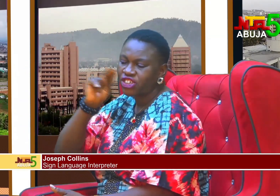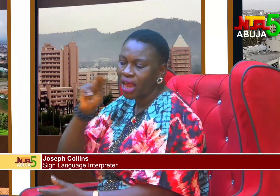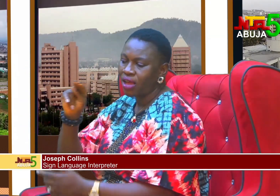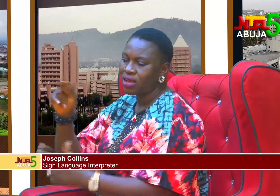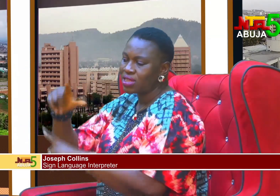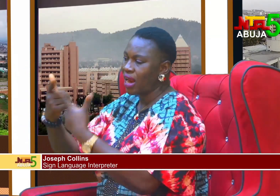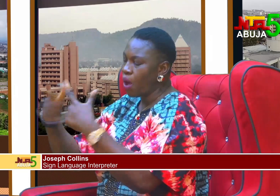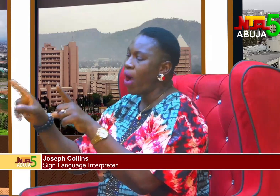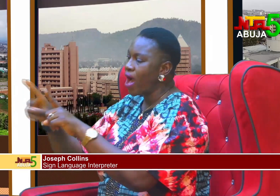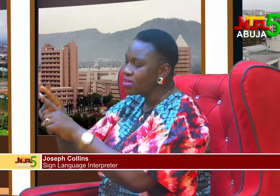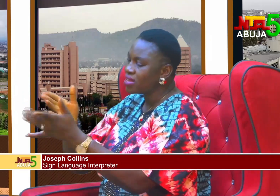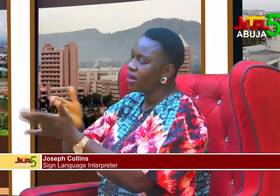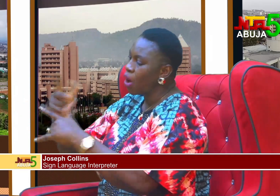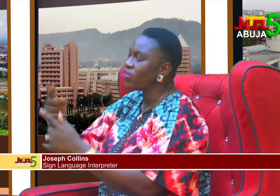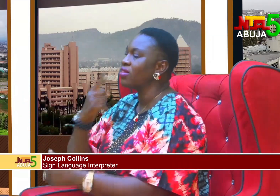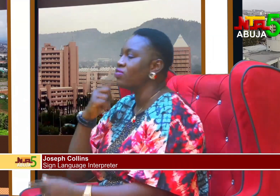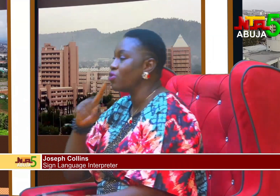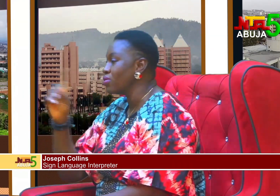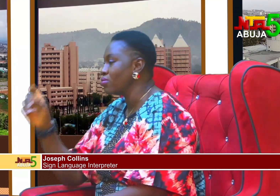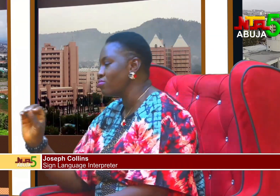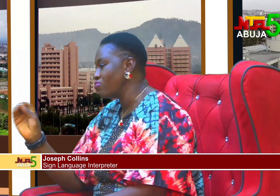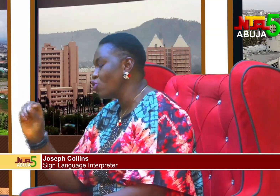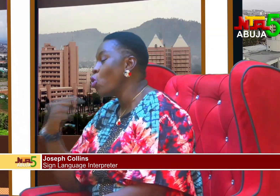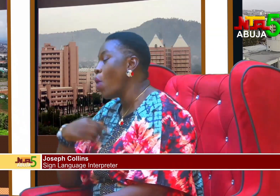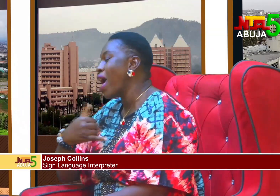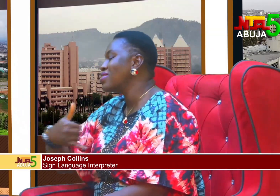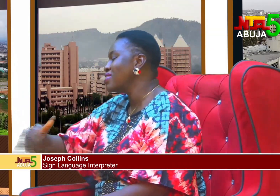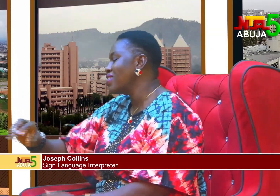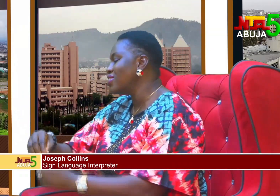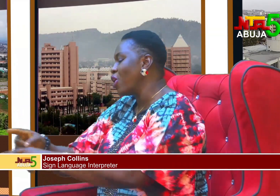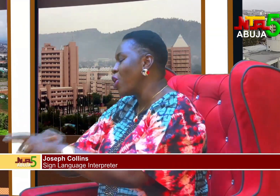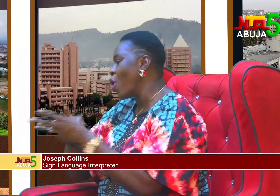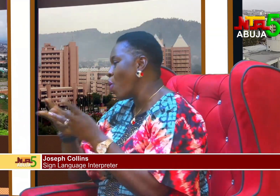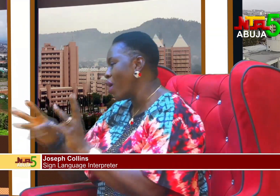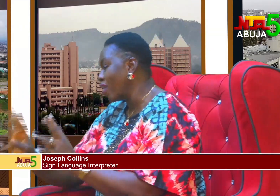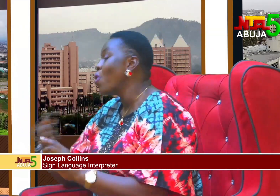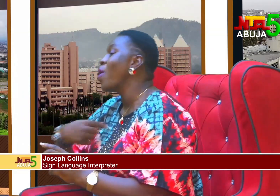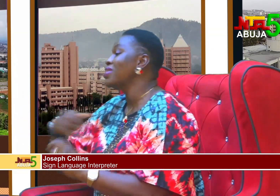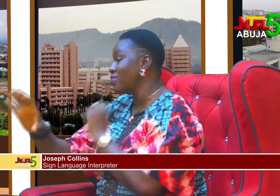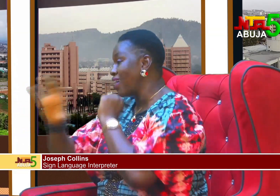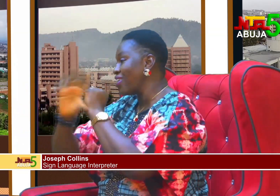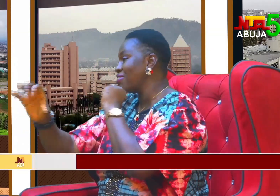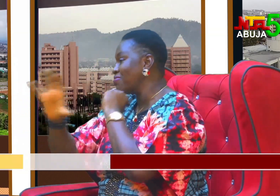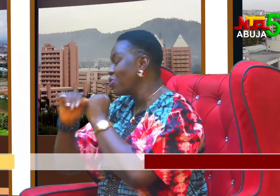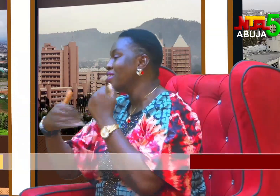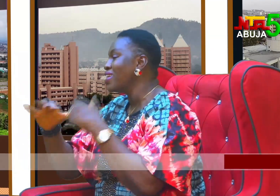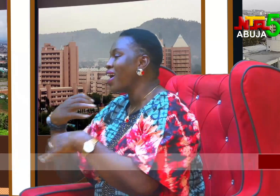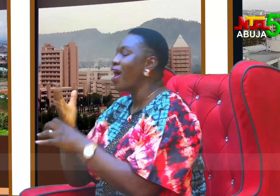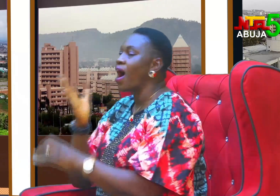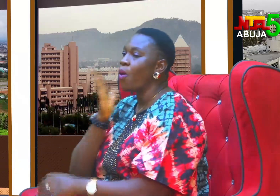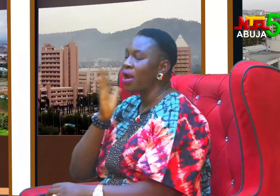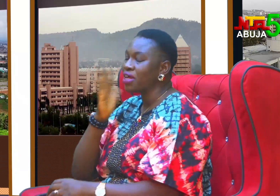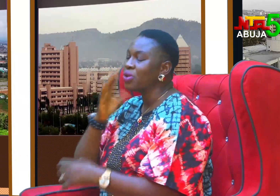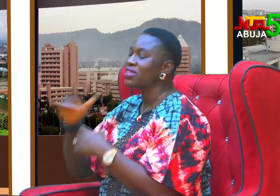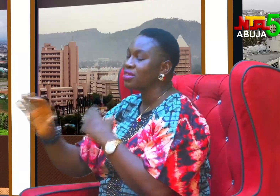also know about the importance of having the sign language to be taught in schools and